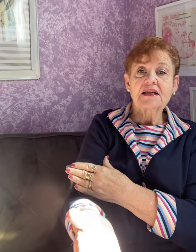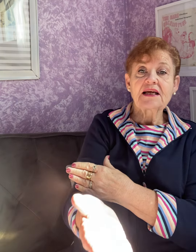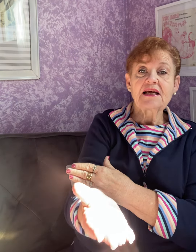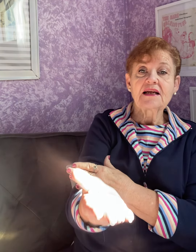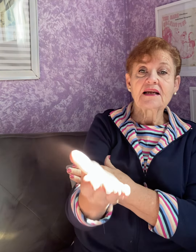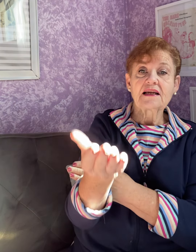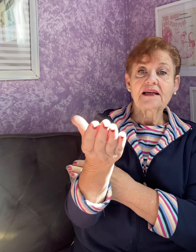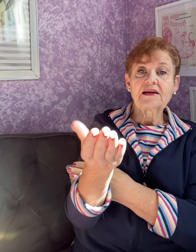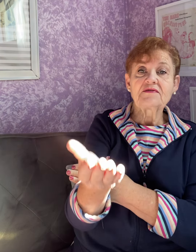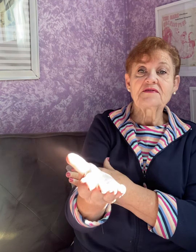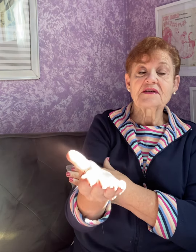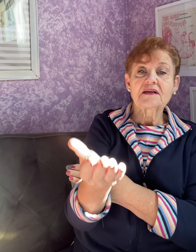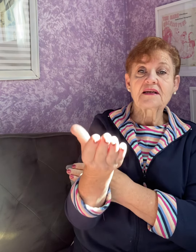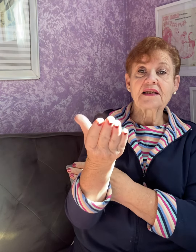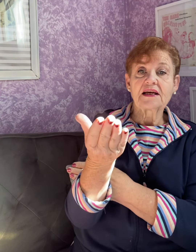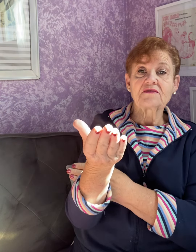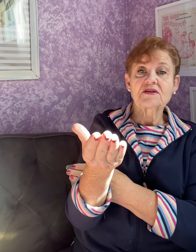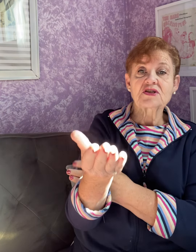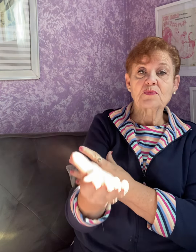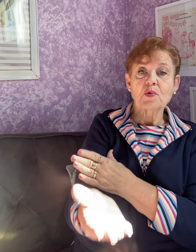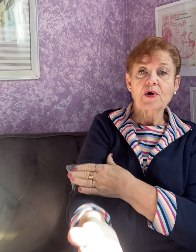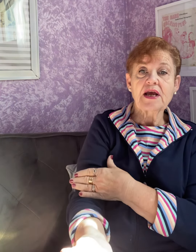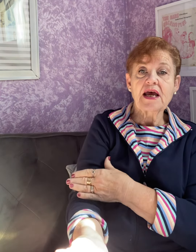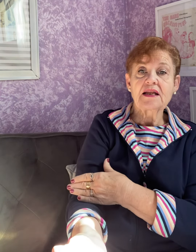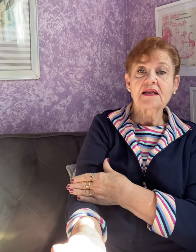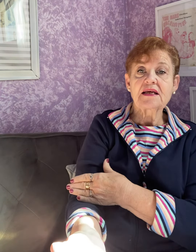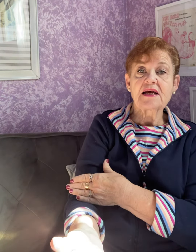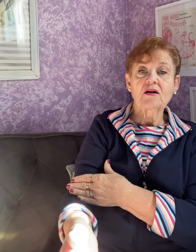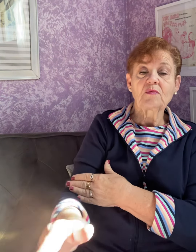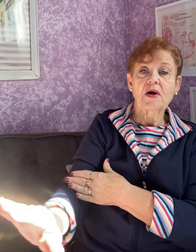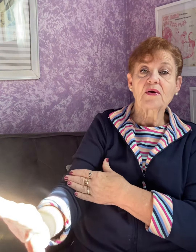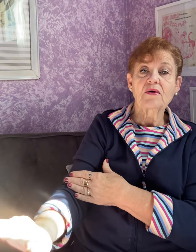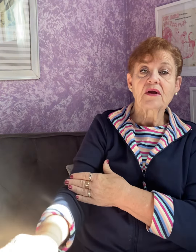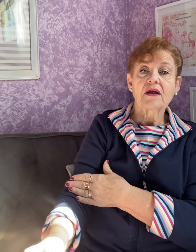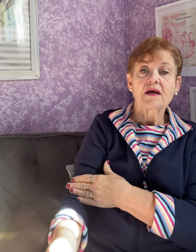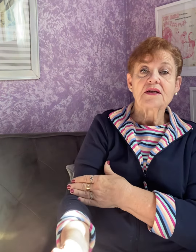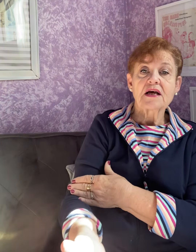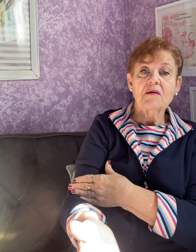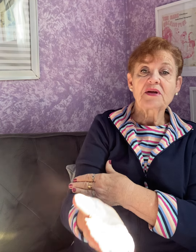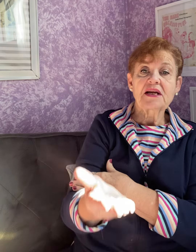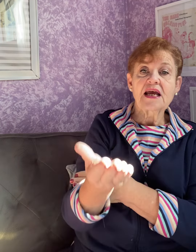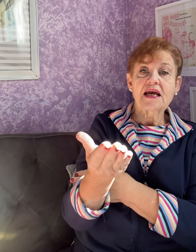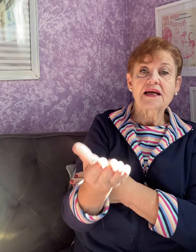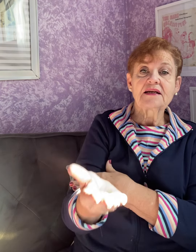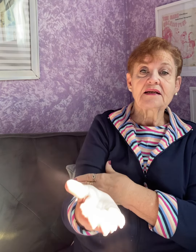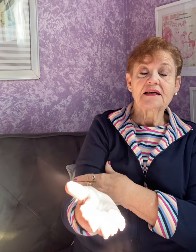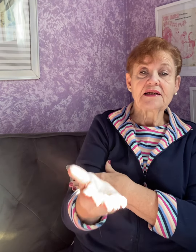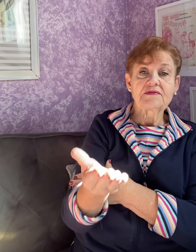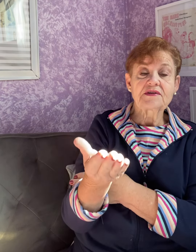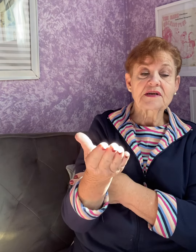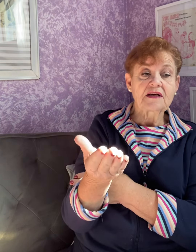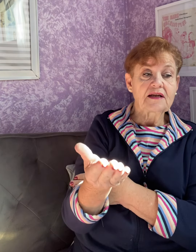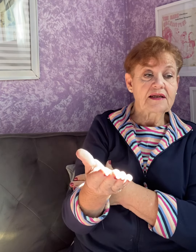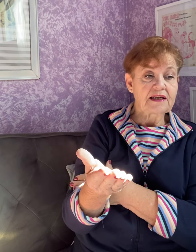gently lift, lift. Supporting hand at the elbow, dominant hand, lift,